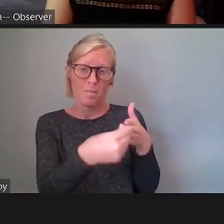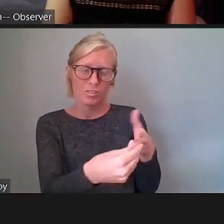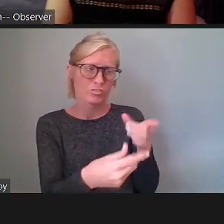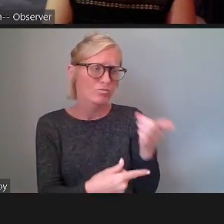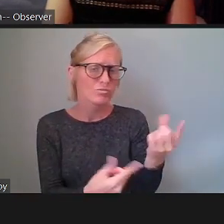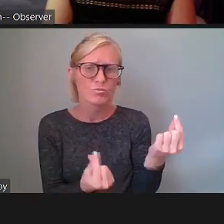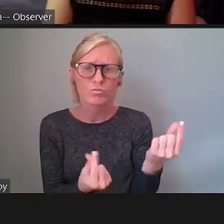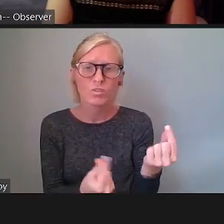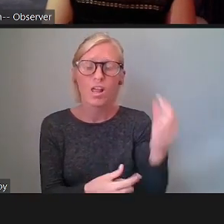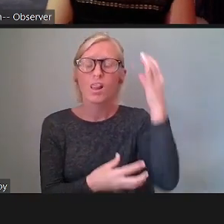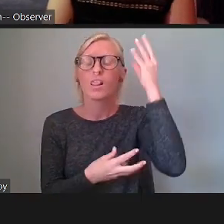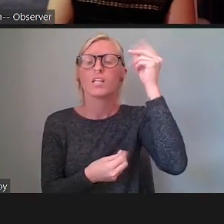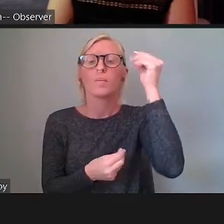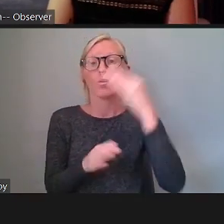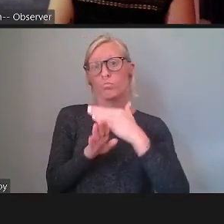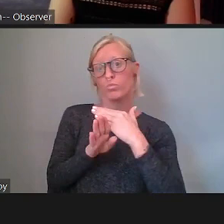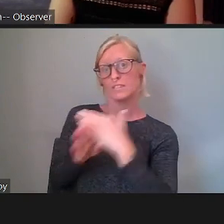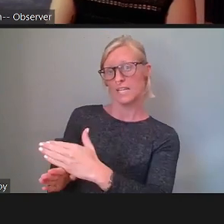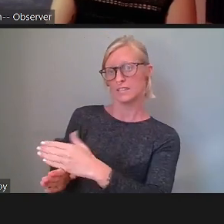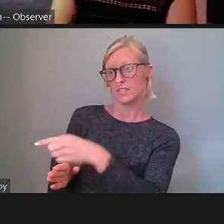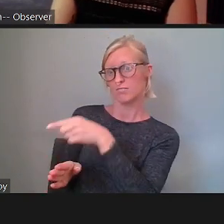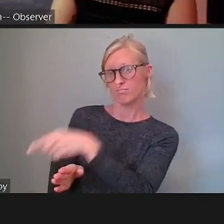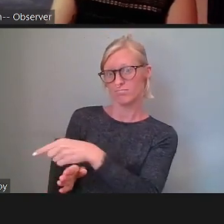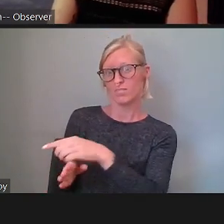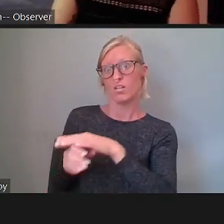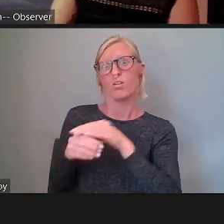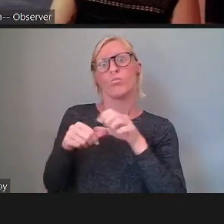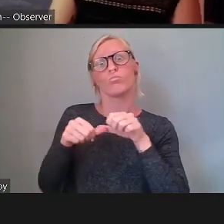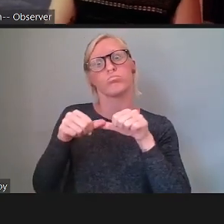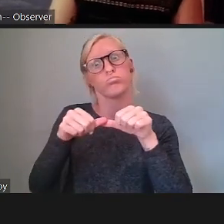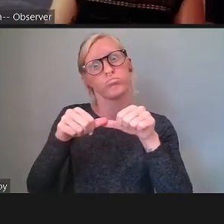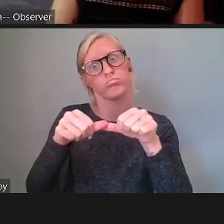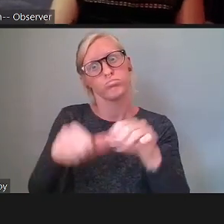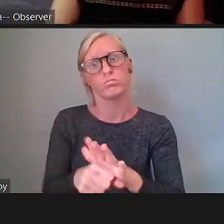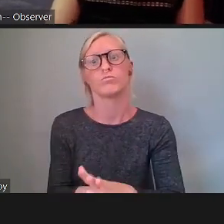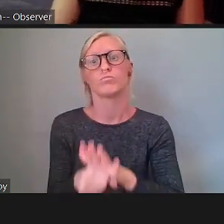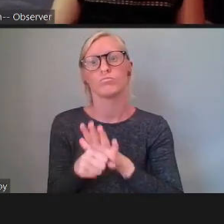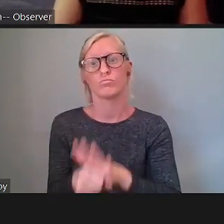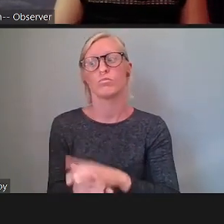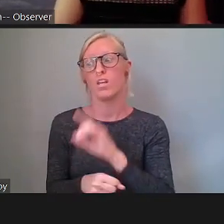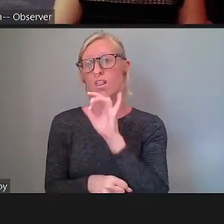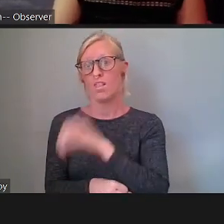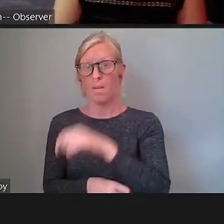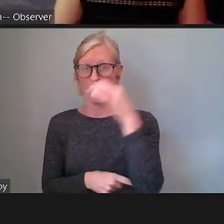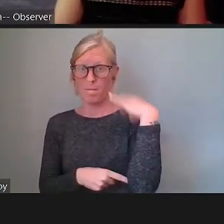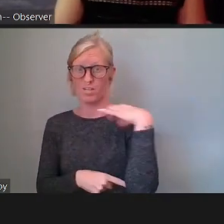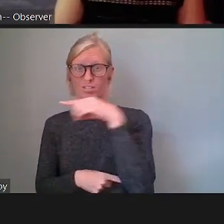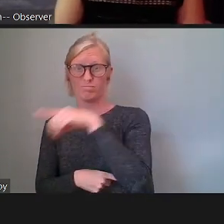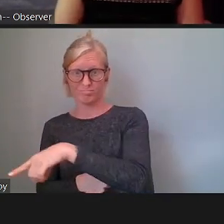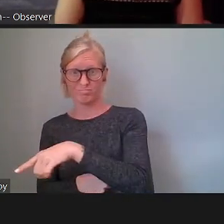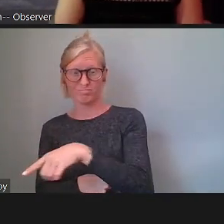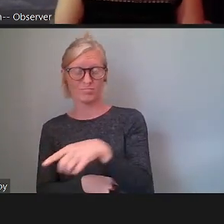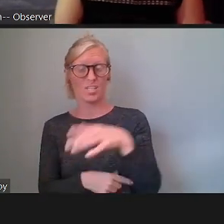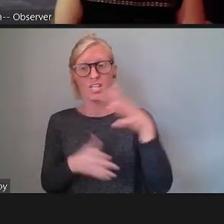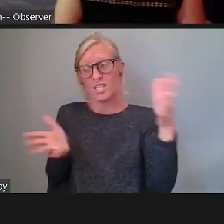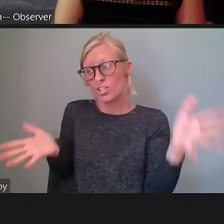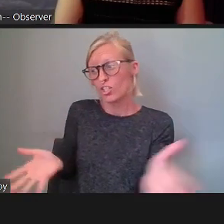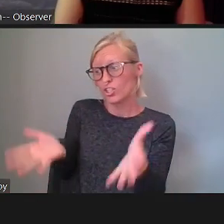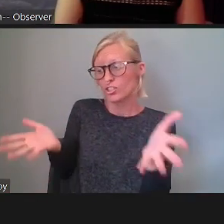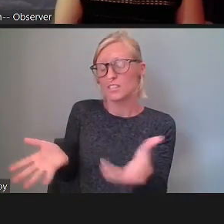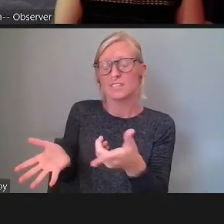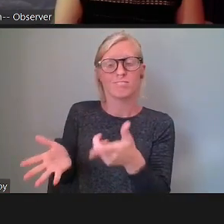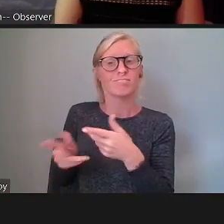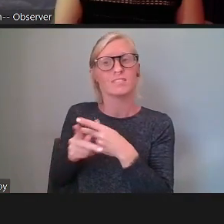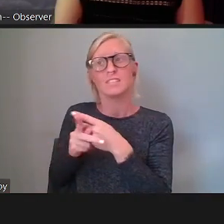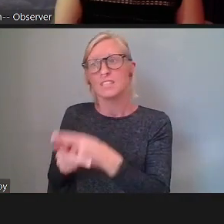about the idea that protecting their health workers from chronic stress will benefit that worker. Encouraging things such as